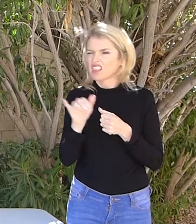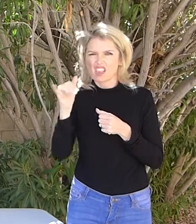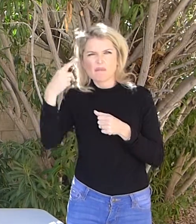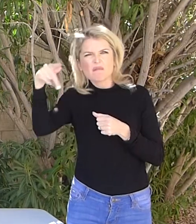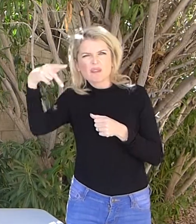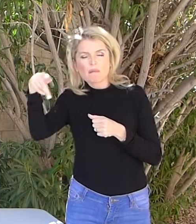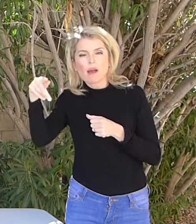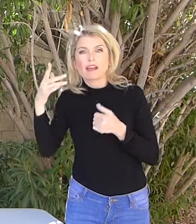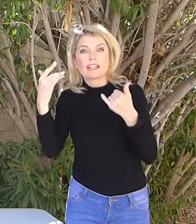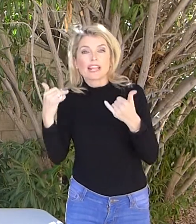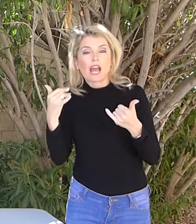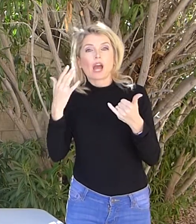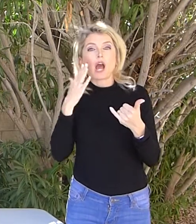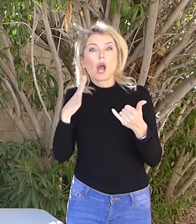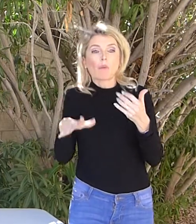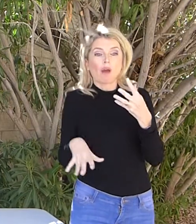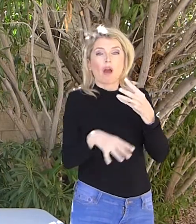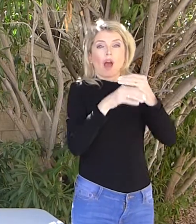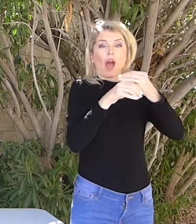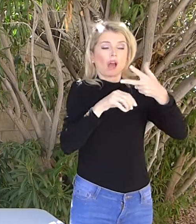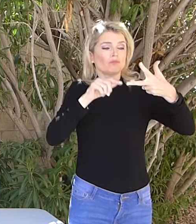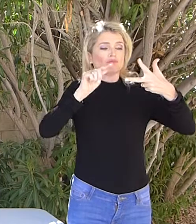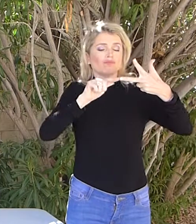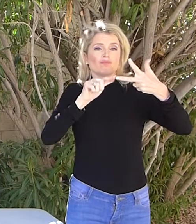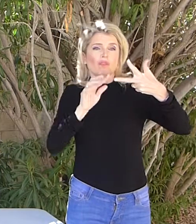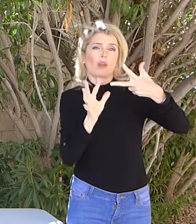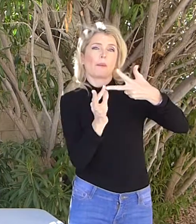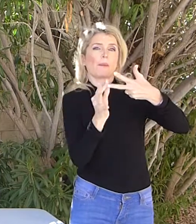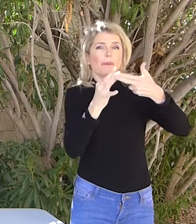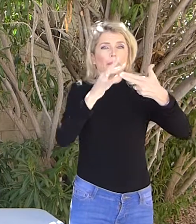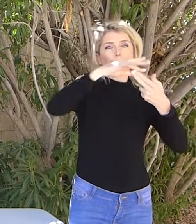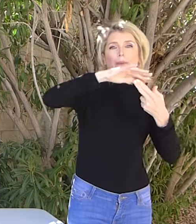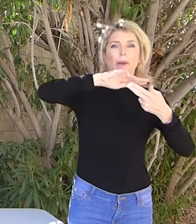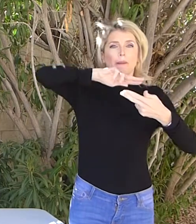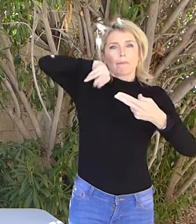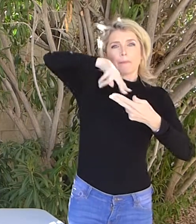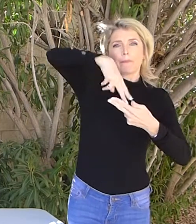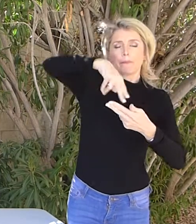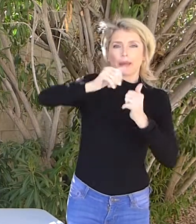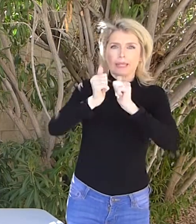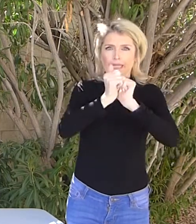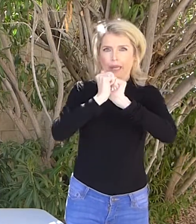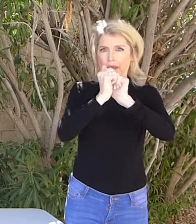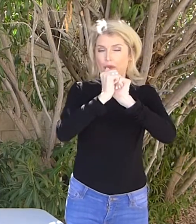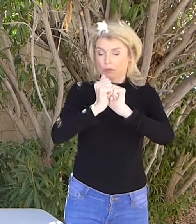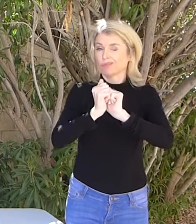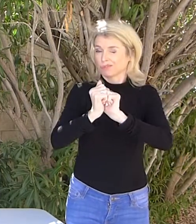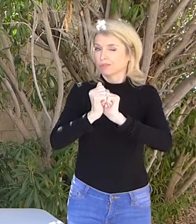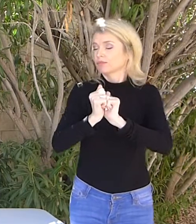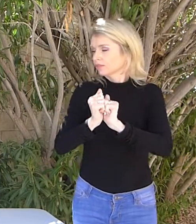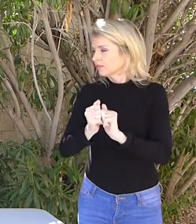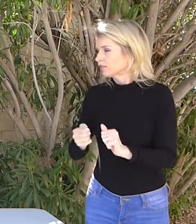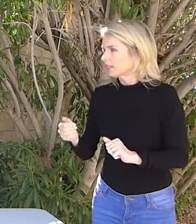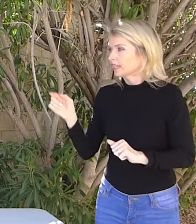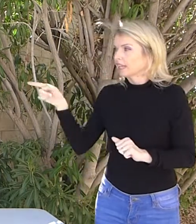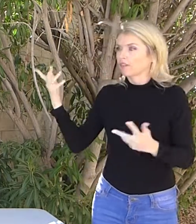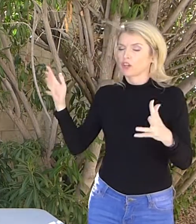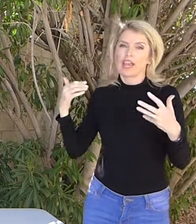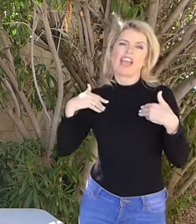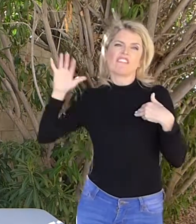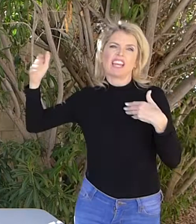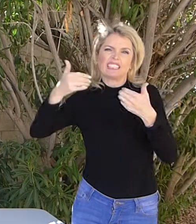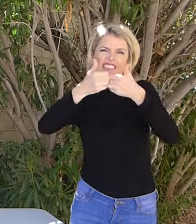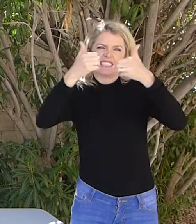I'm going to blend those together, Evan. I blend them. So Evan kind of has his colors